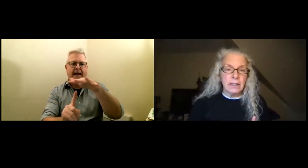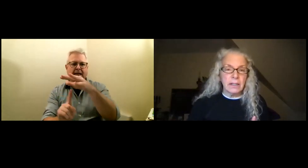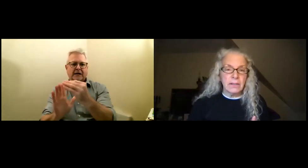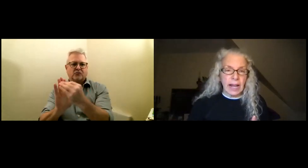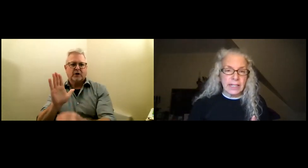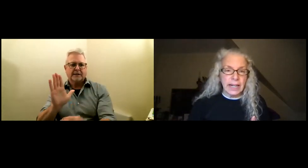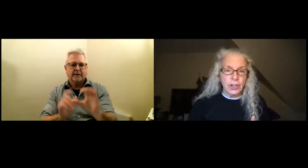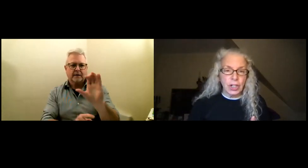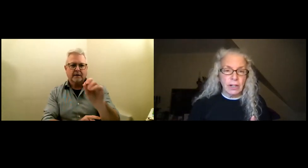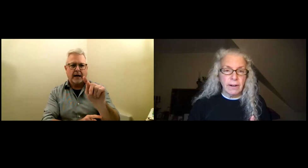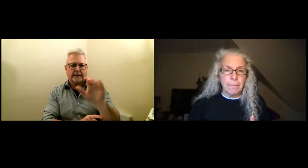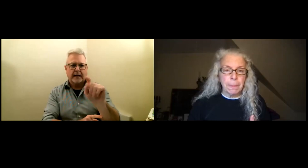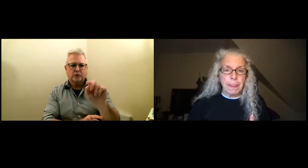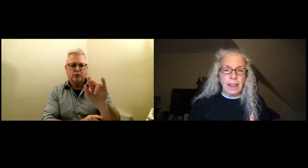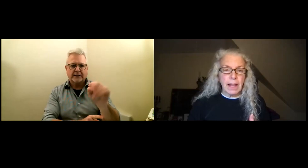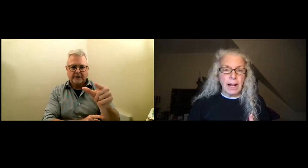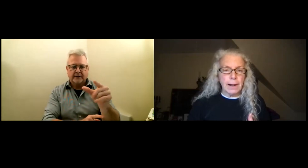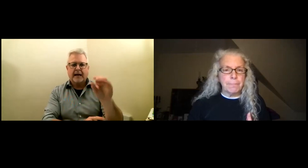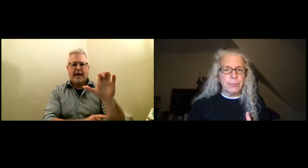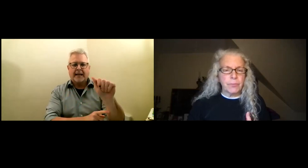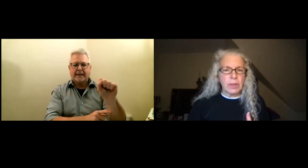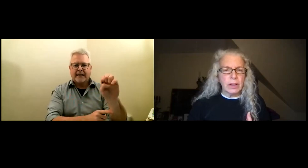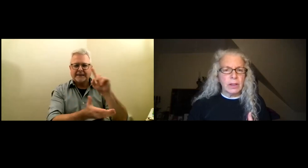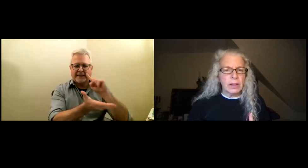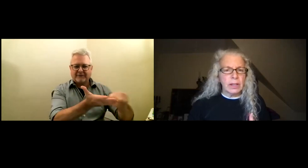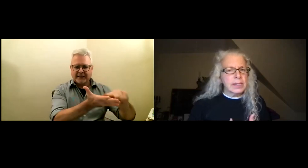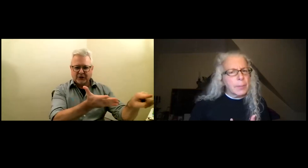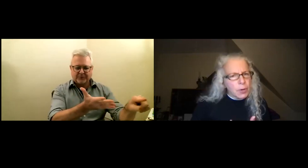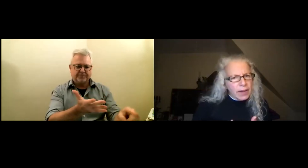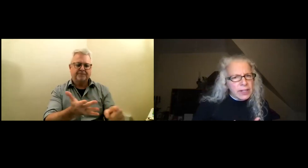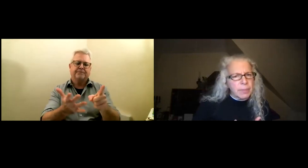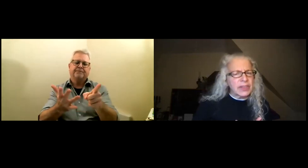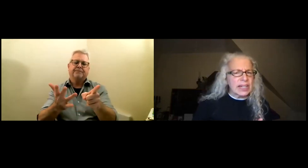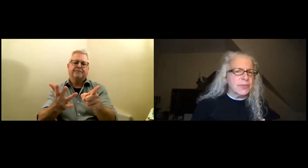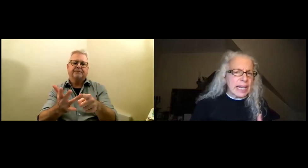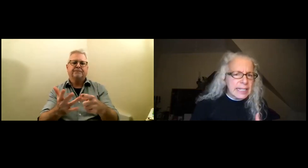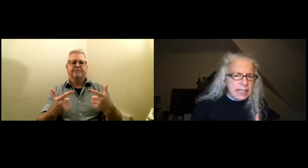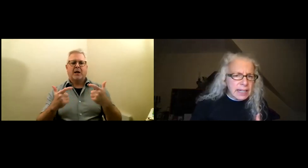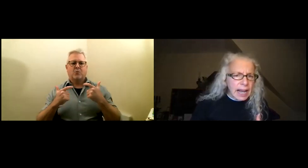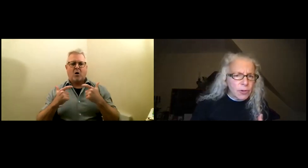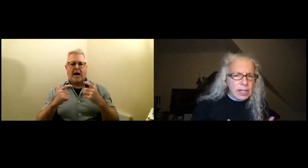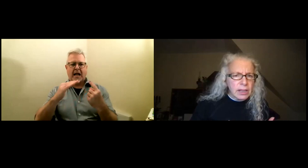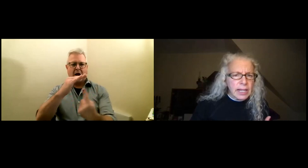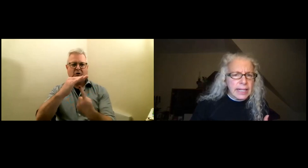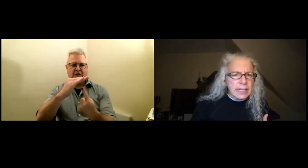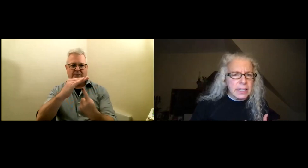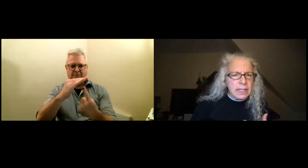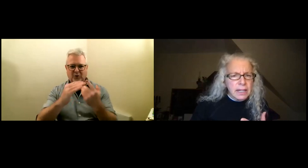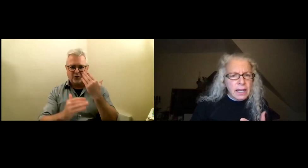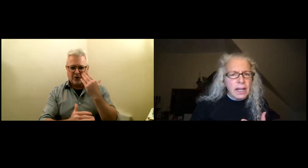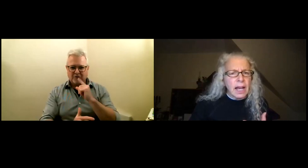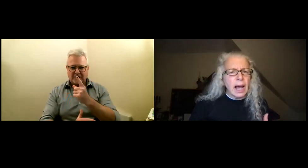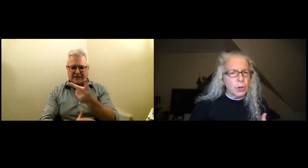testing, vaccination, the demographics about the different cases and counting the